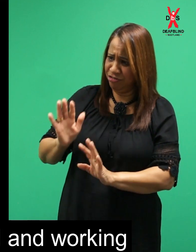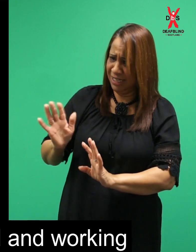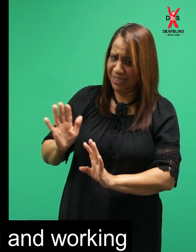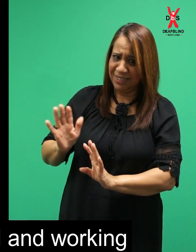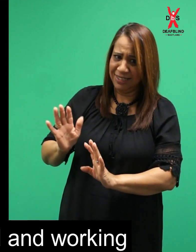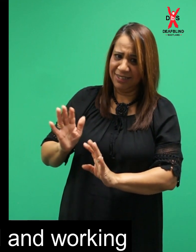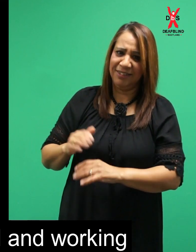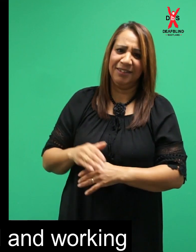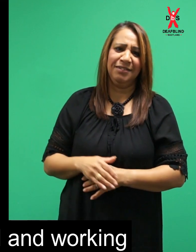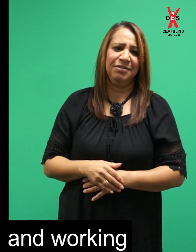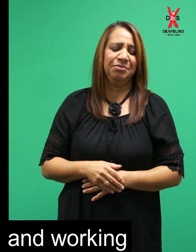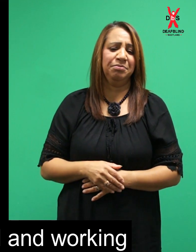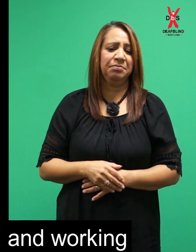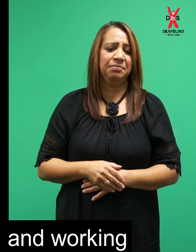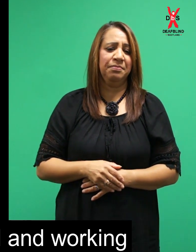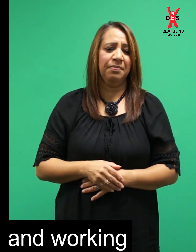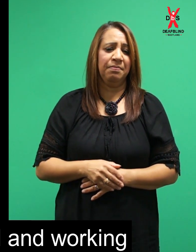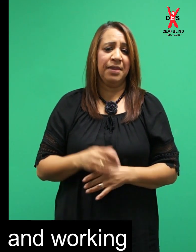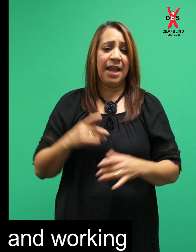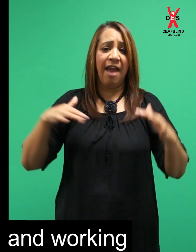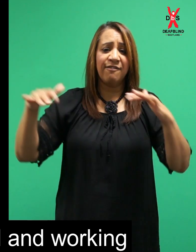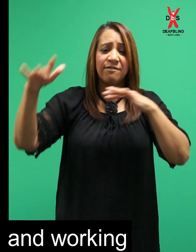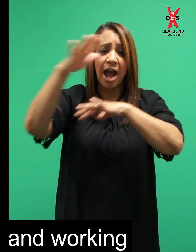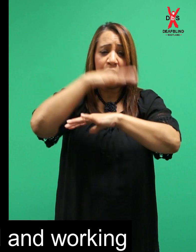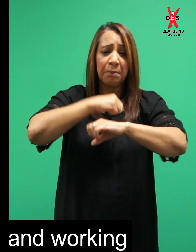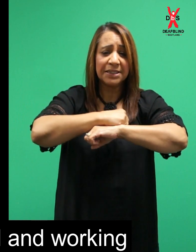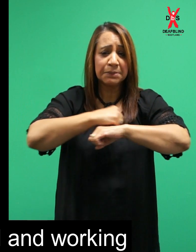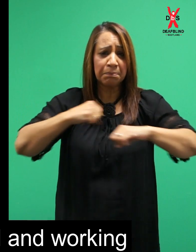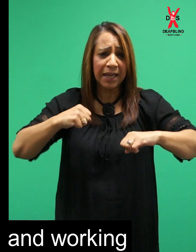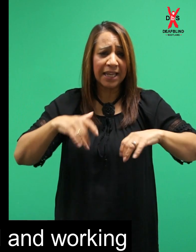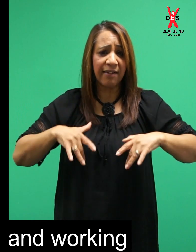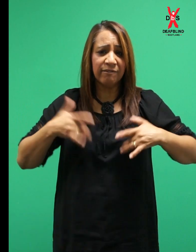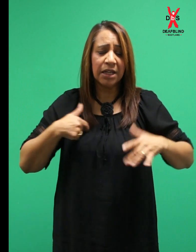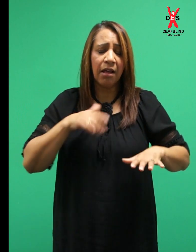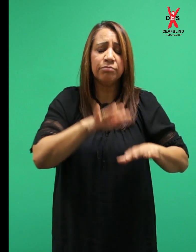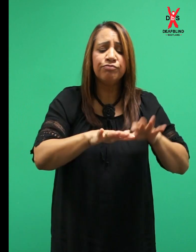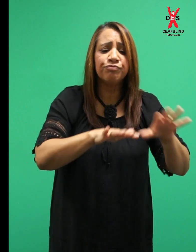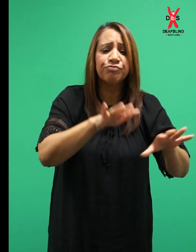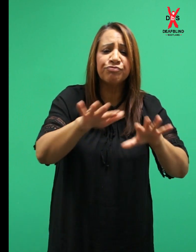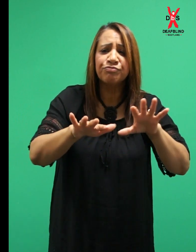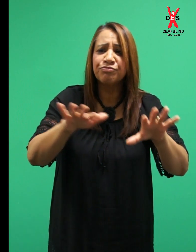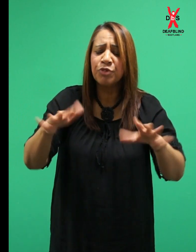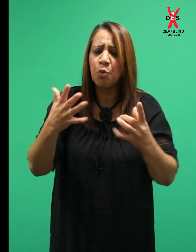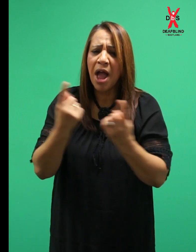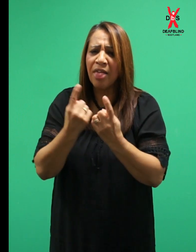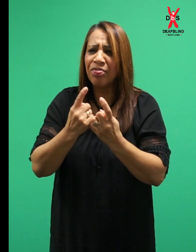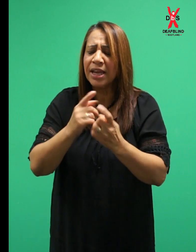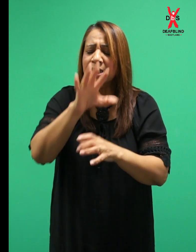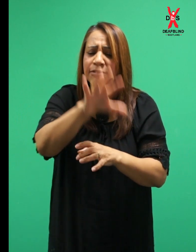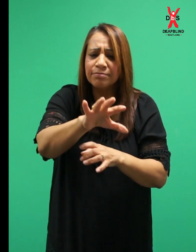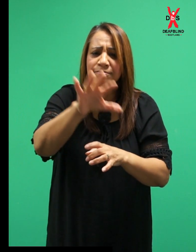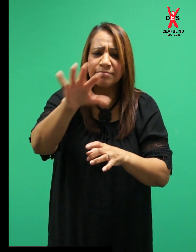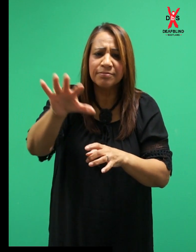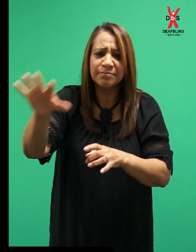sorry to me. I'm just feeling around and working out my space, my environment.